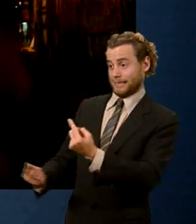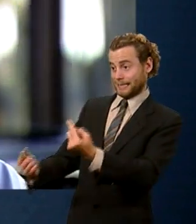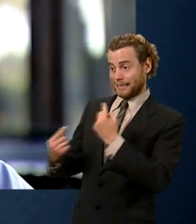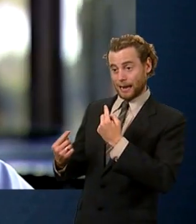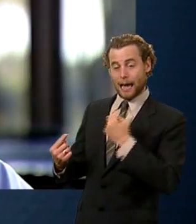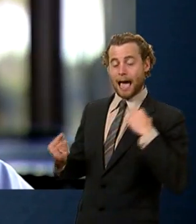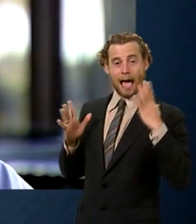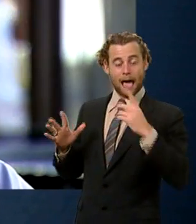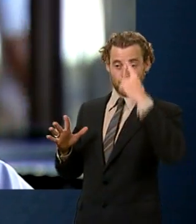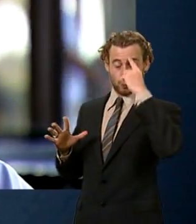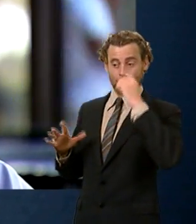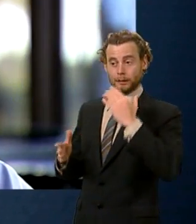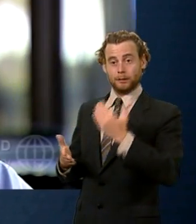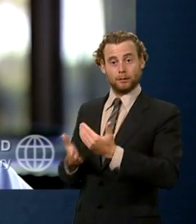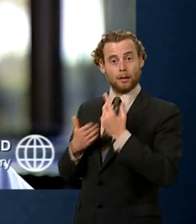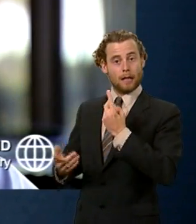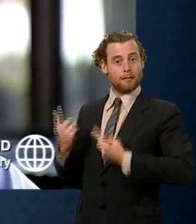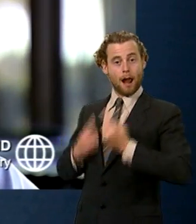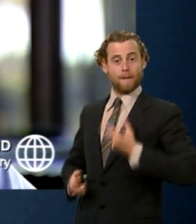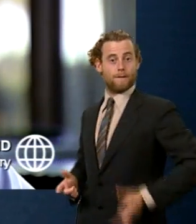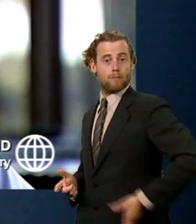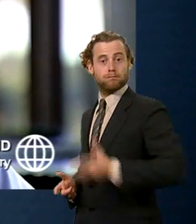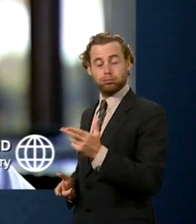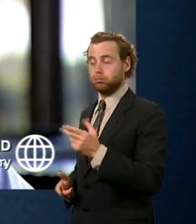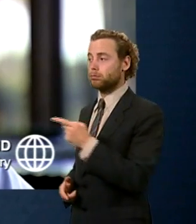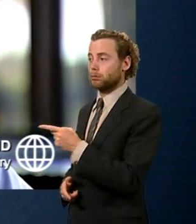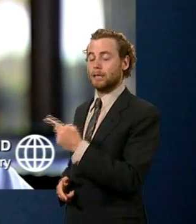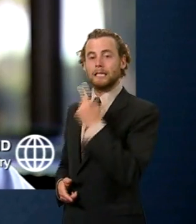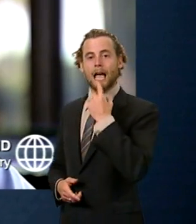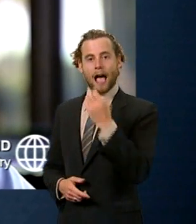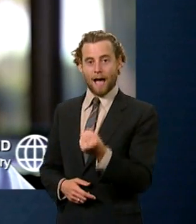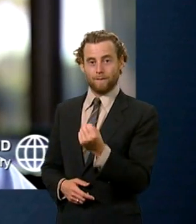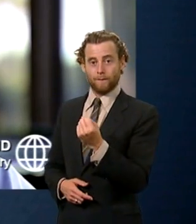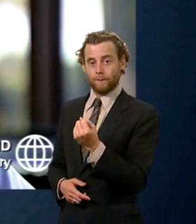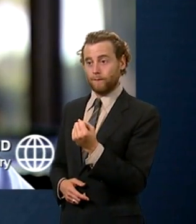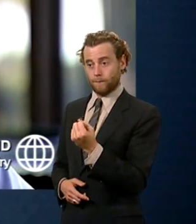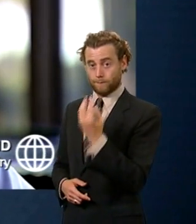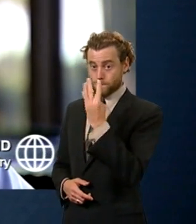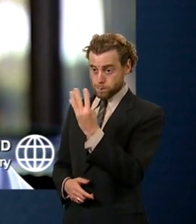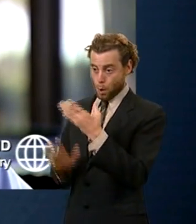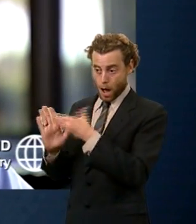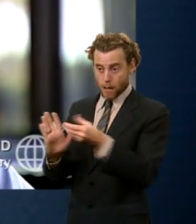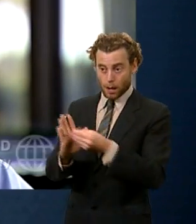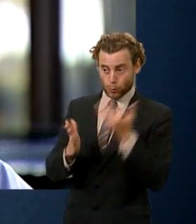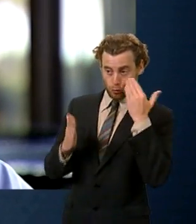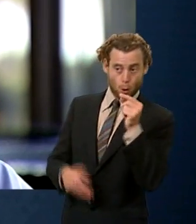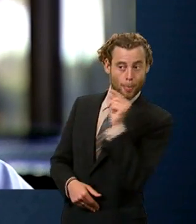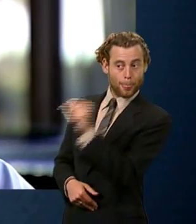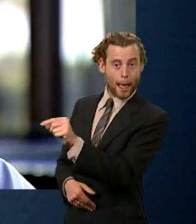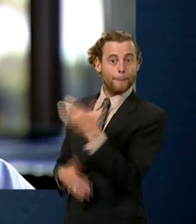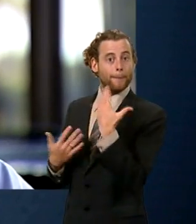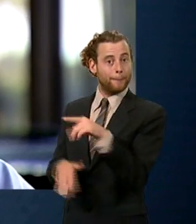lives. We have a very clear evidence that at least in 4 cases, the other side did use live